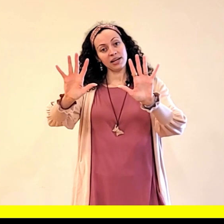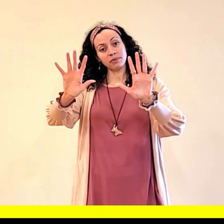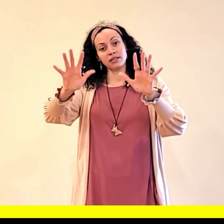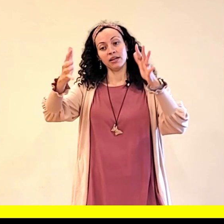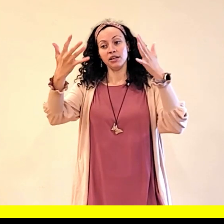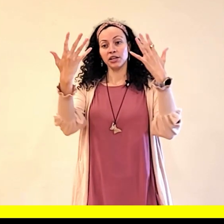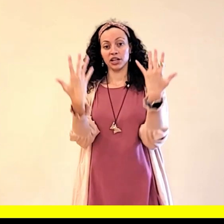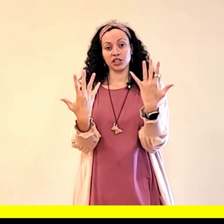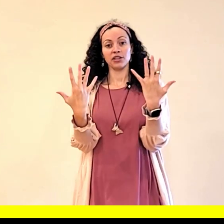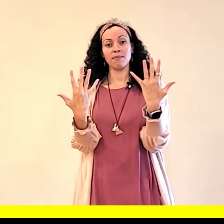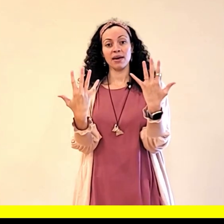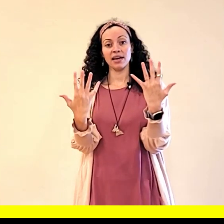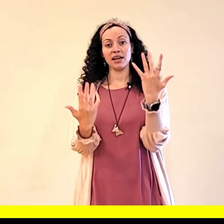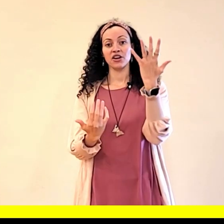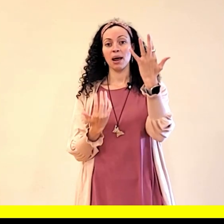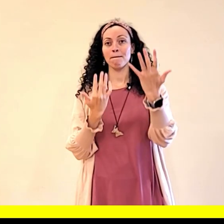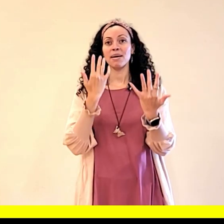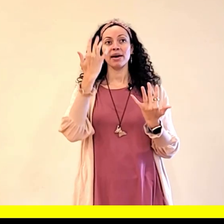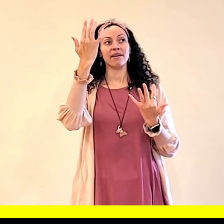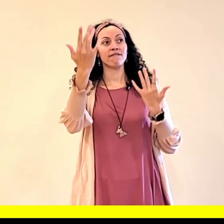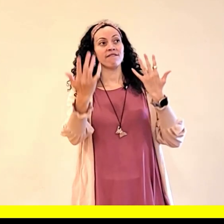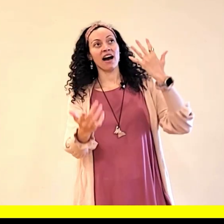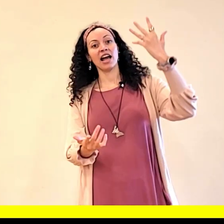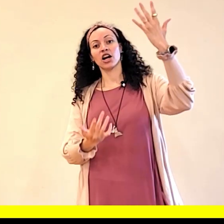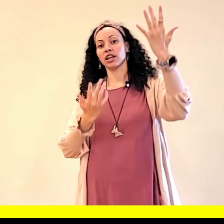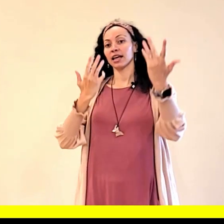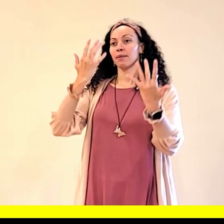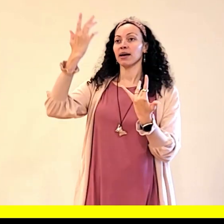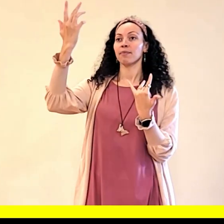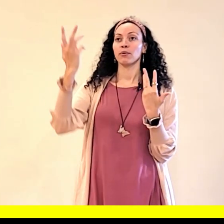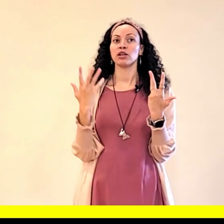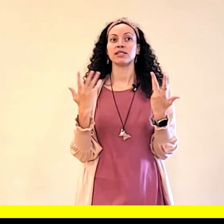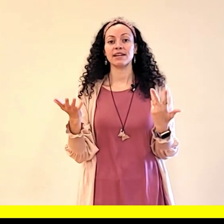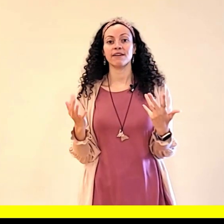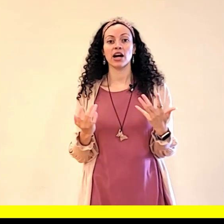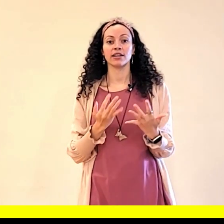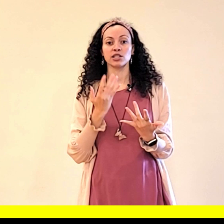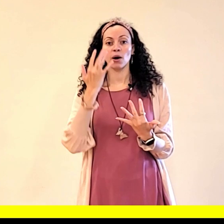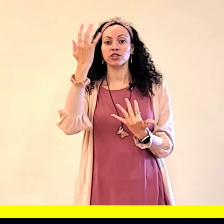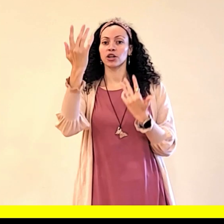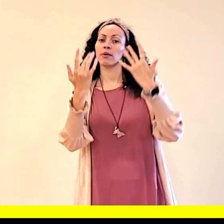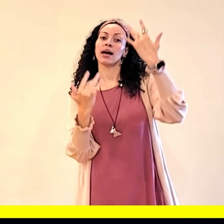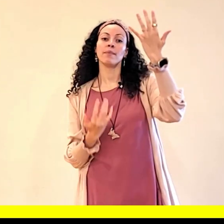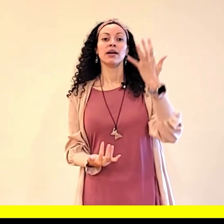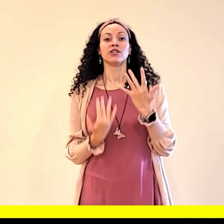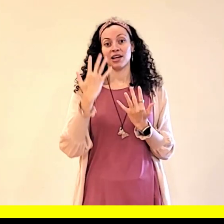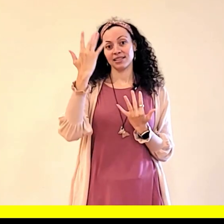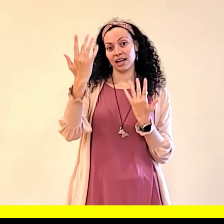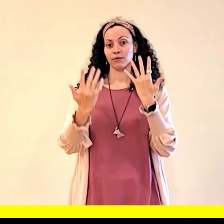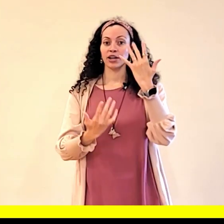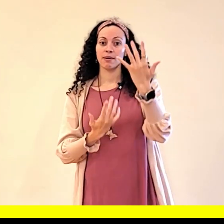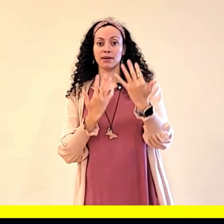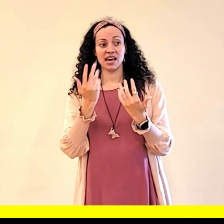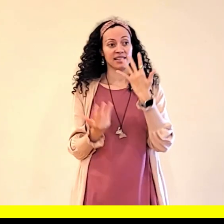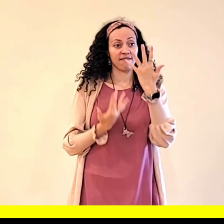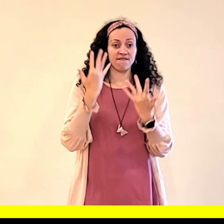hand shapes. You're going to turn them in and you're going to mimic fire, like coming up. Like when you see a fire, the sparks are going up. So that's kind